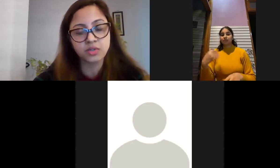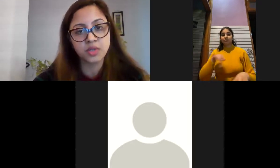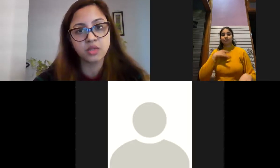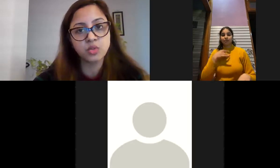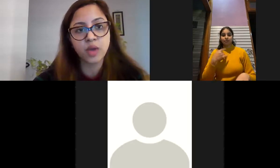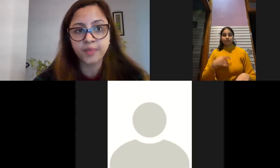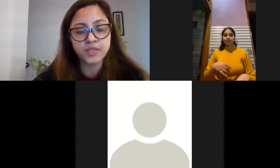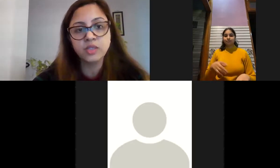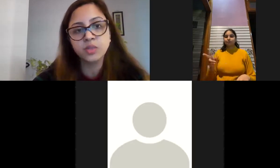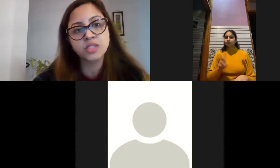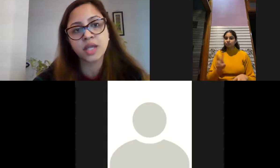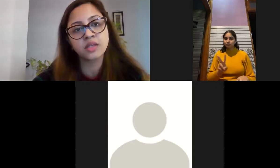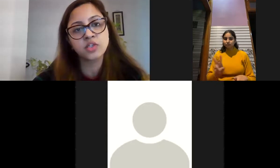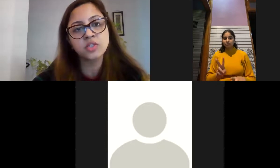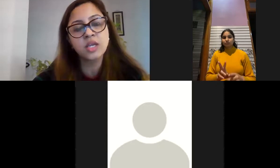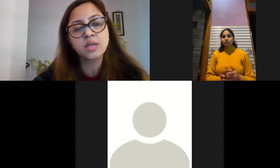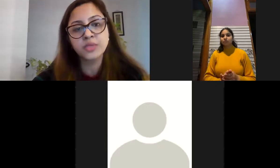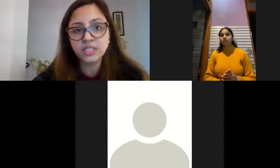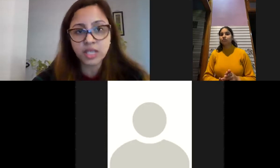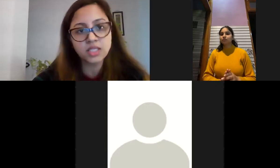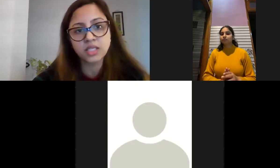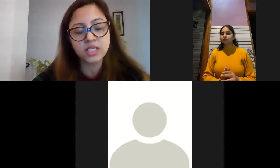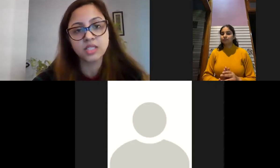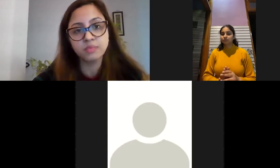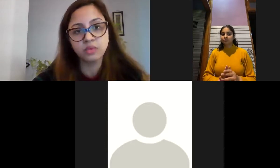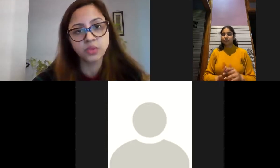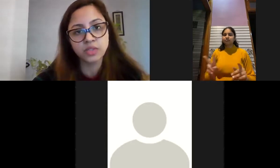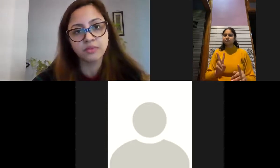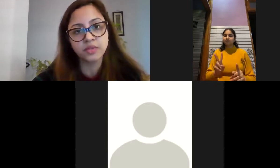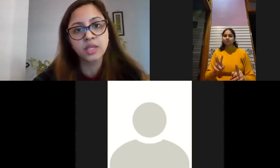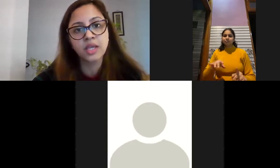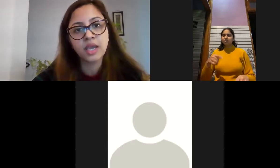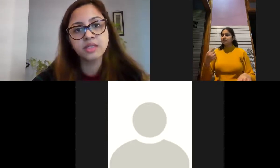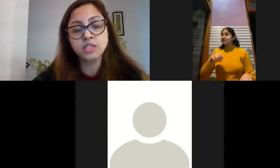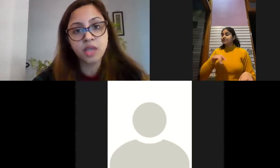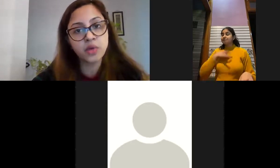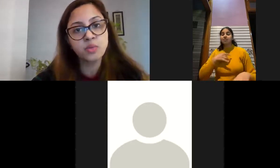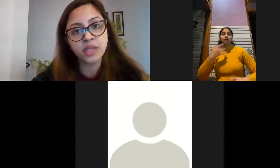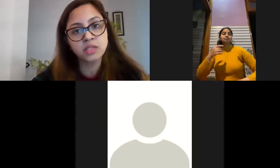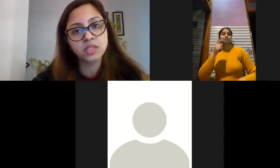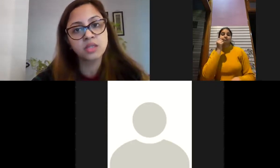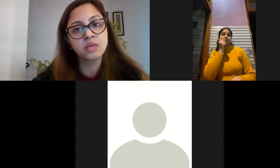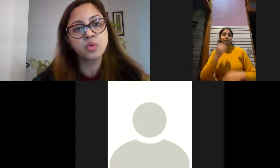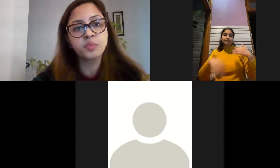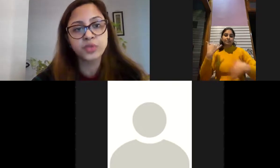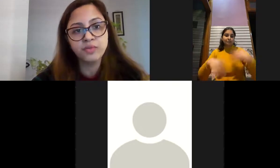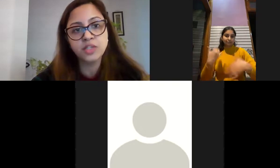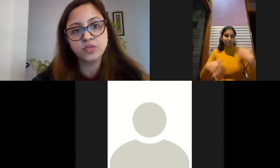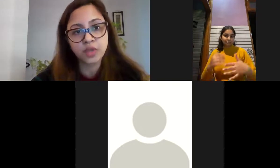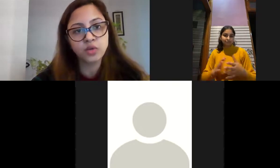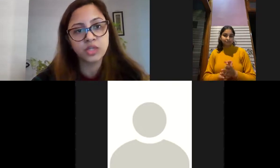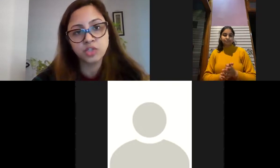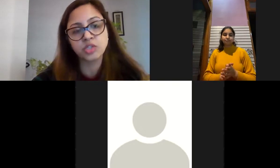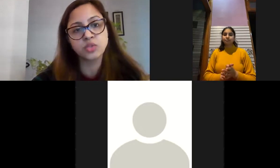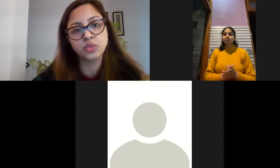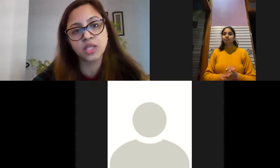a restraint, too absolute a stagnation, precisely as men would suffer. And it is narrow-minded in their more privileged